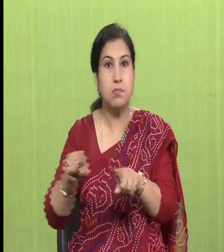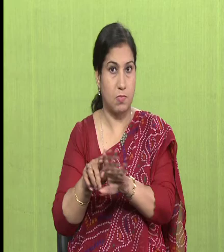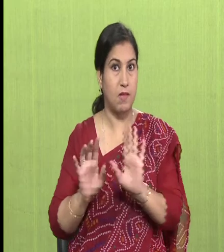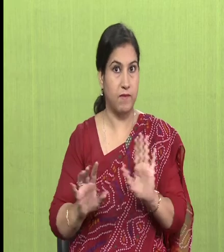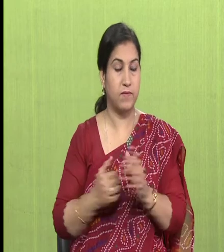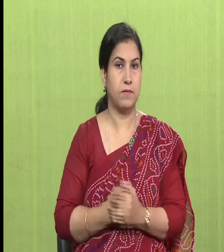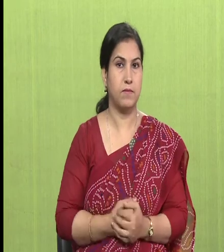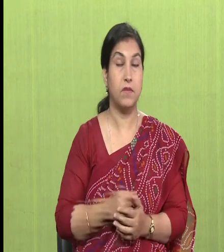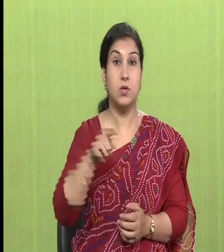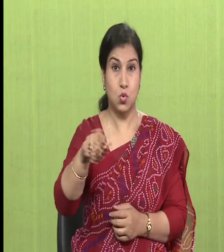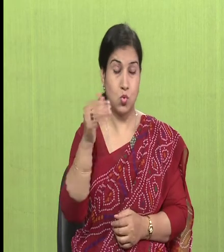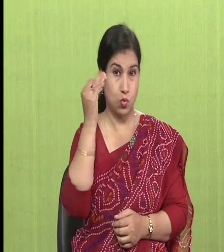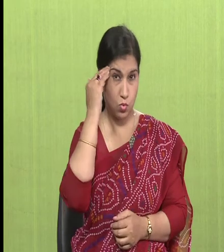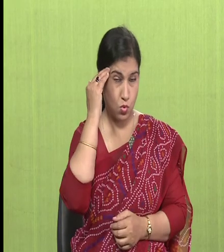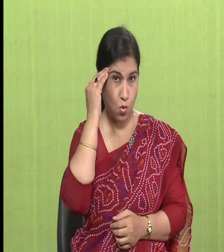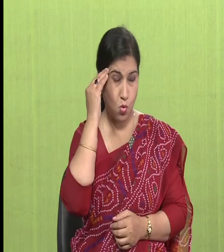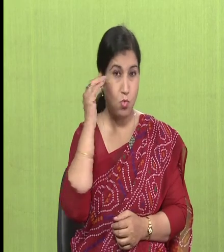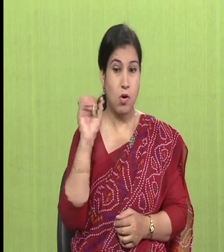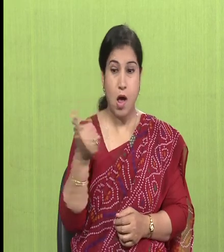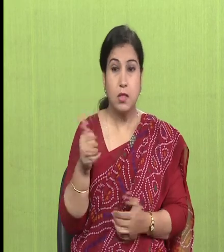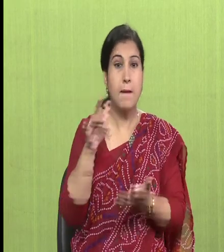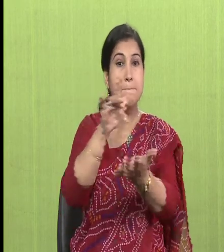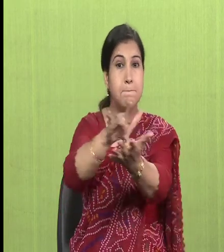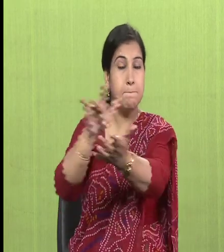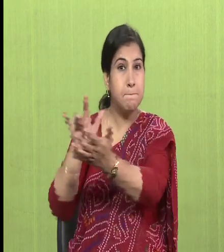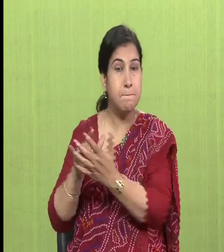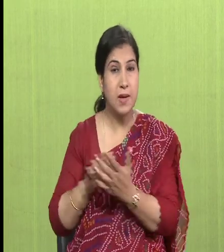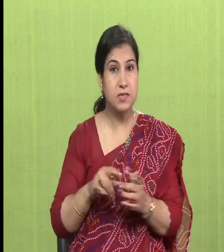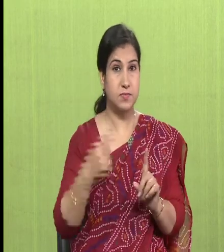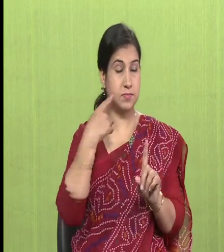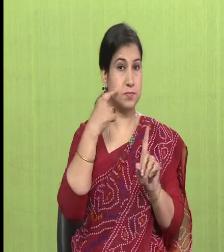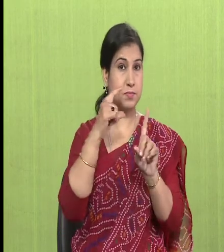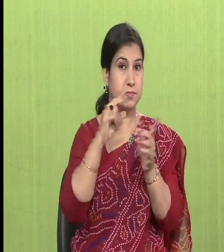Can you name few places of the Indus Valley civilization